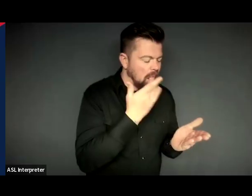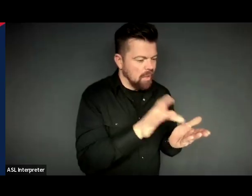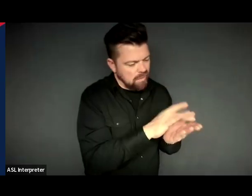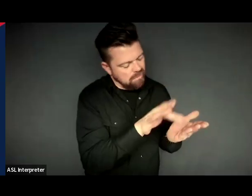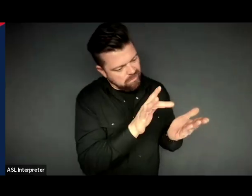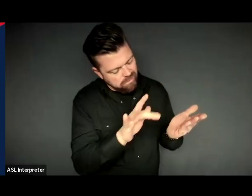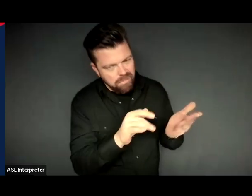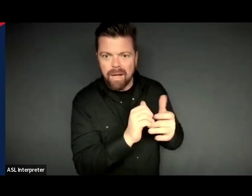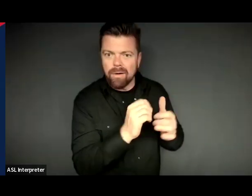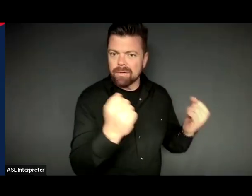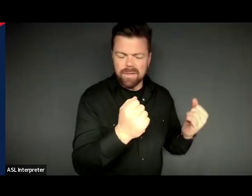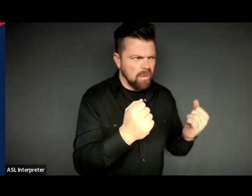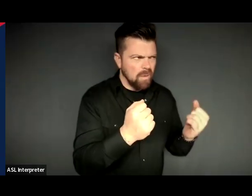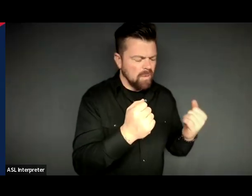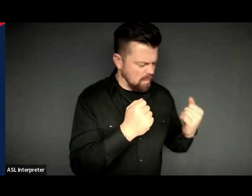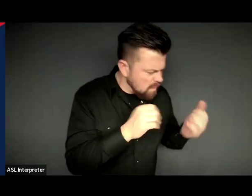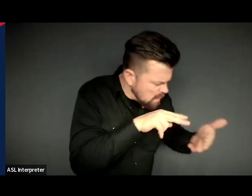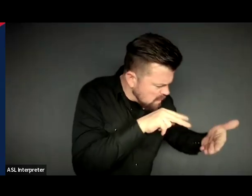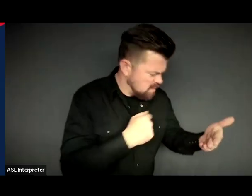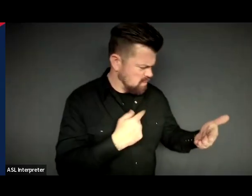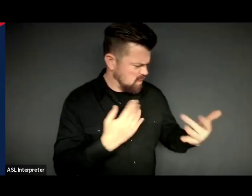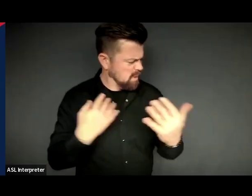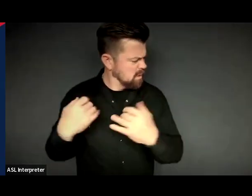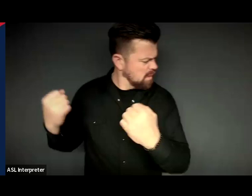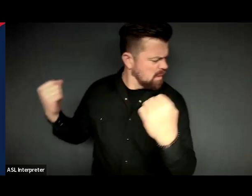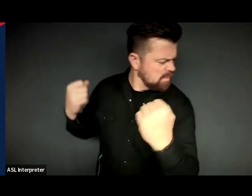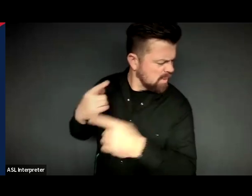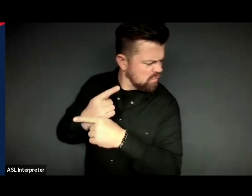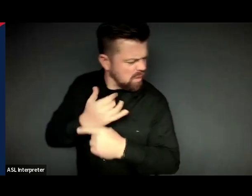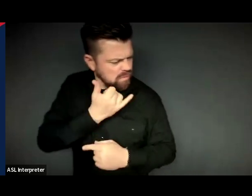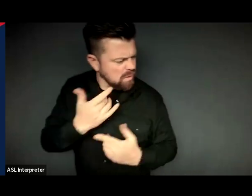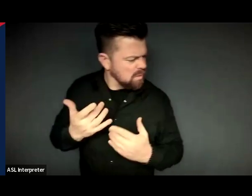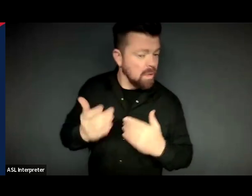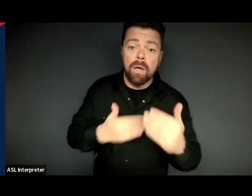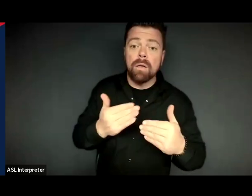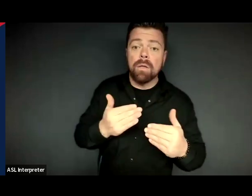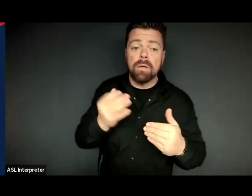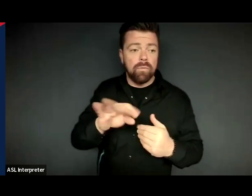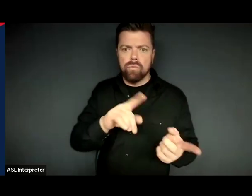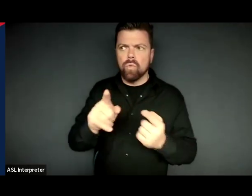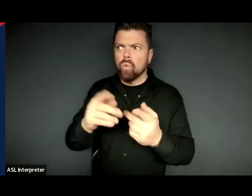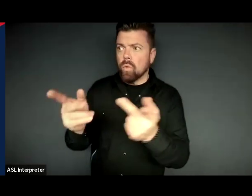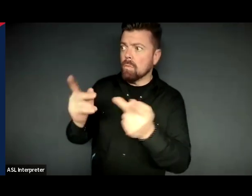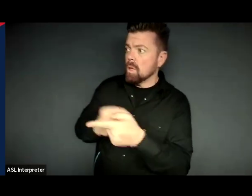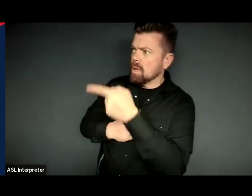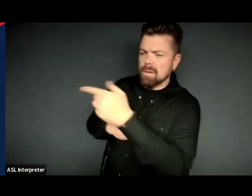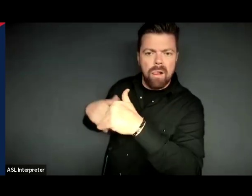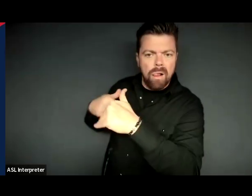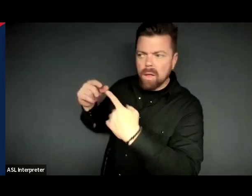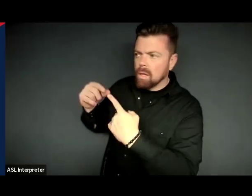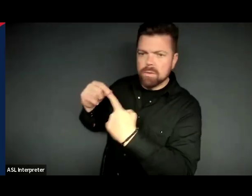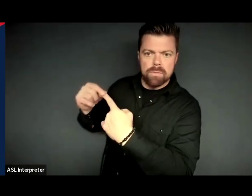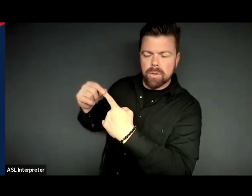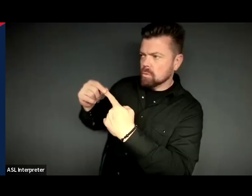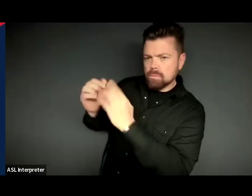like, "Oh, wait a minute, am I doing this right or am I doing that wrong?" And if you go to a place where they don't have people who specialize in